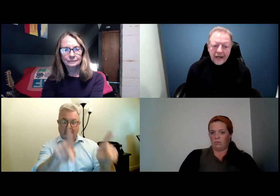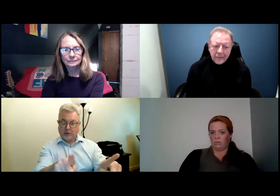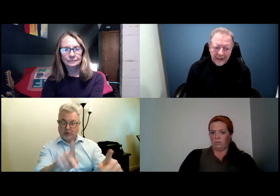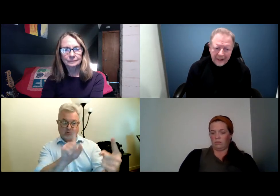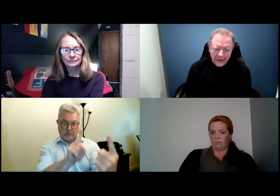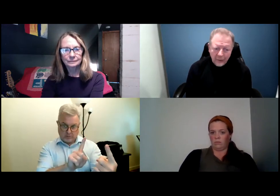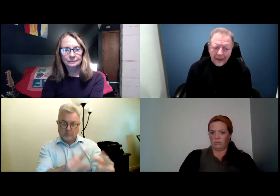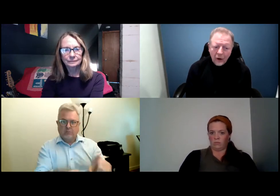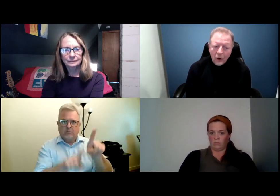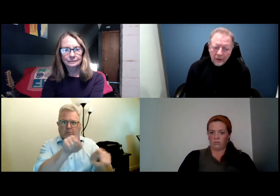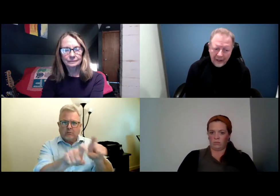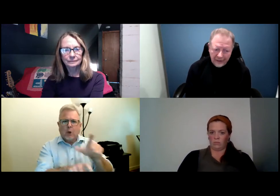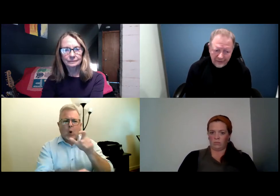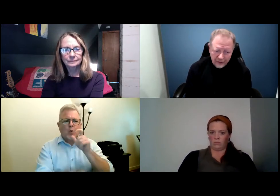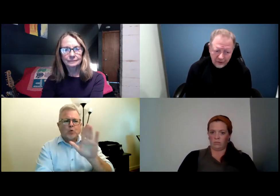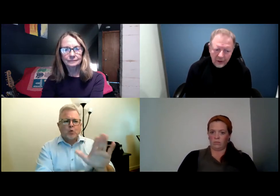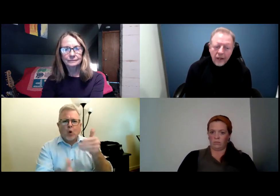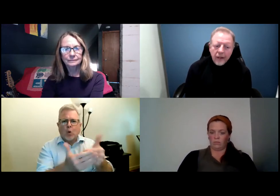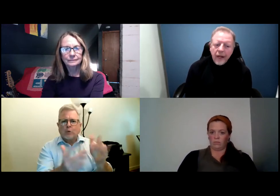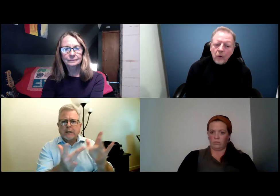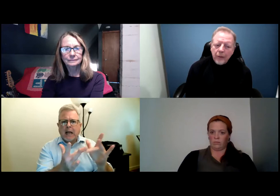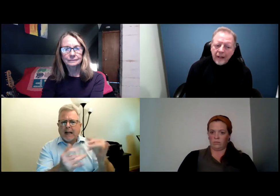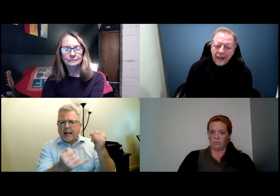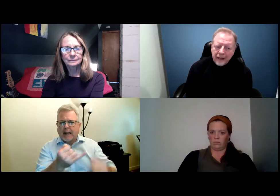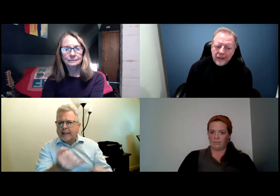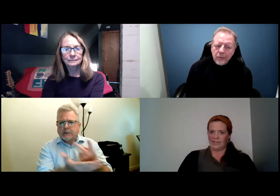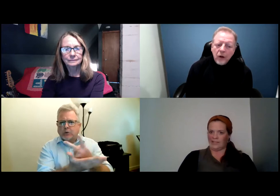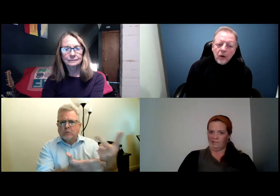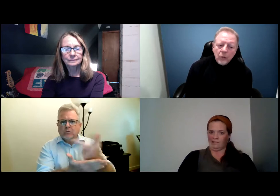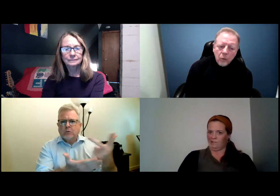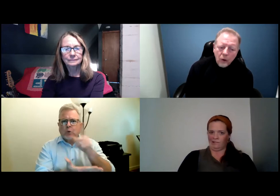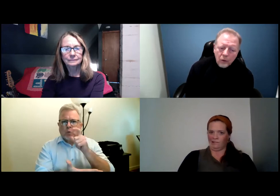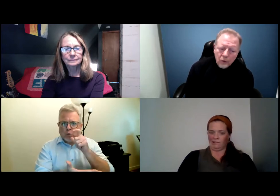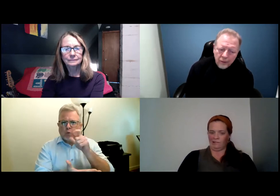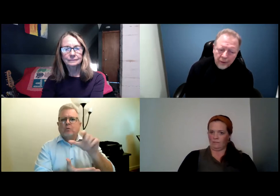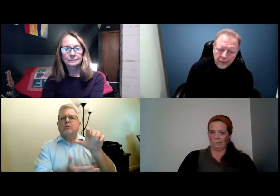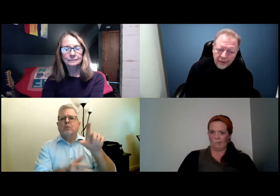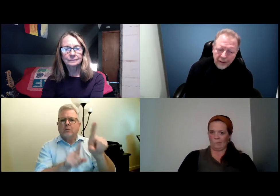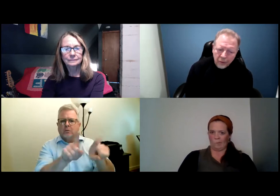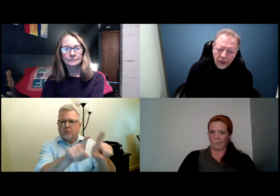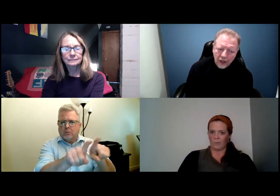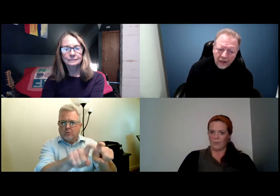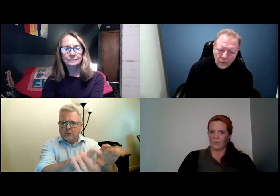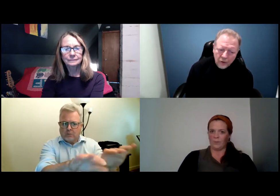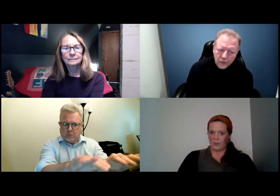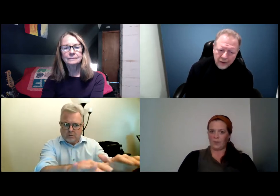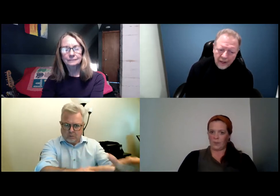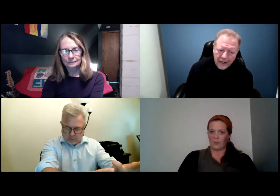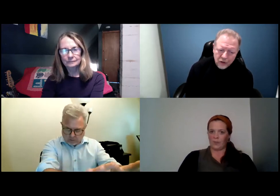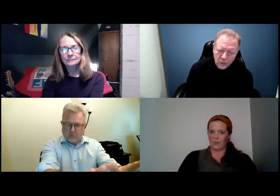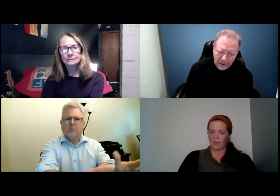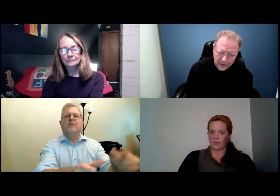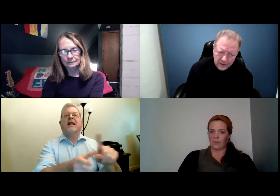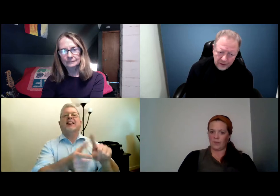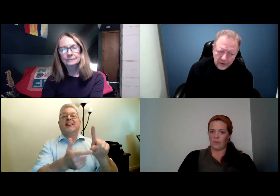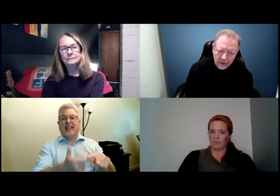and then immediately when they get a hold of that individual, they will begin to ask them, where were the people that they were in contact with within the last